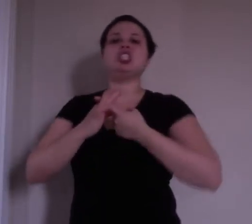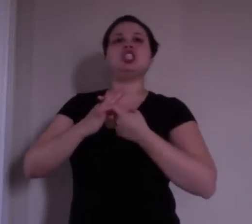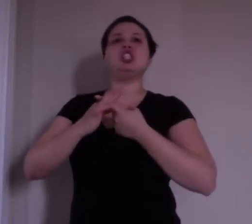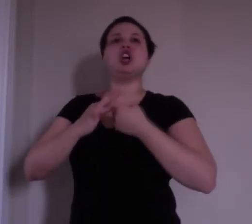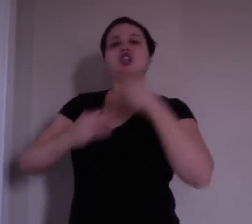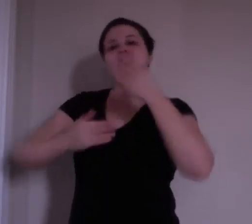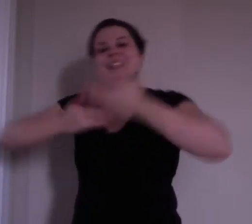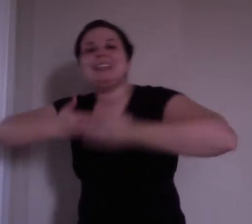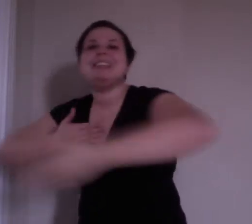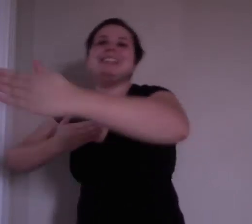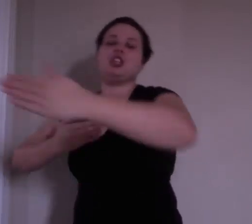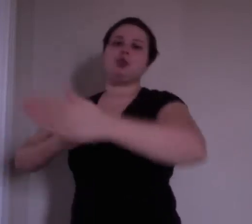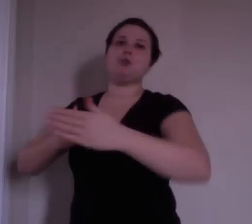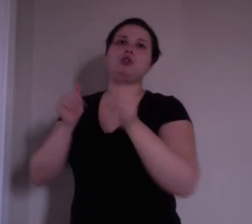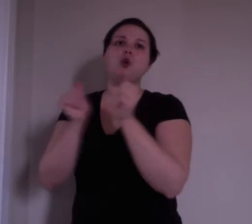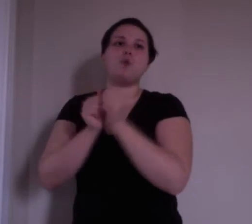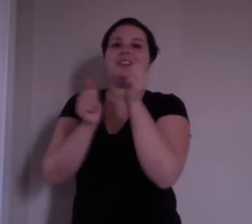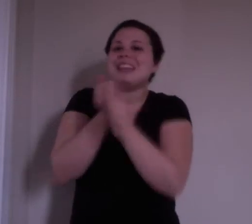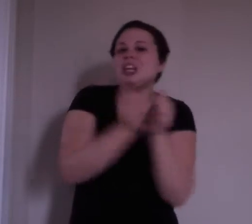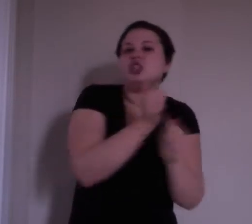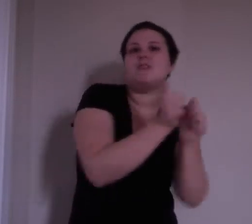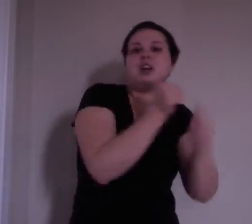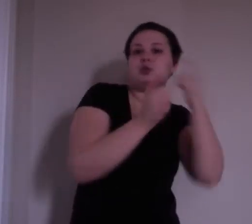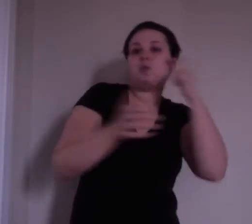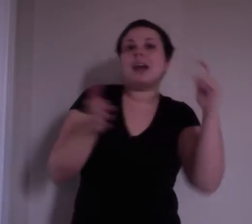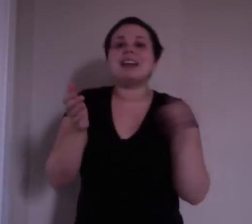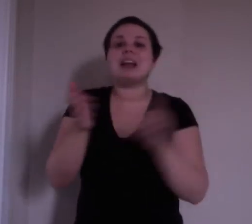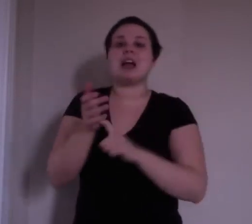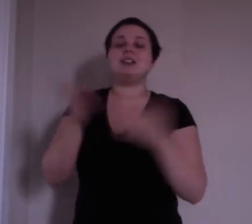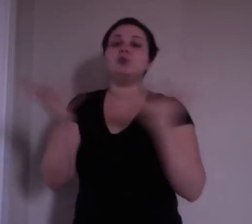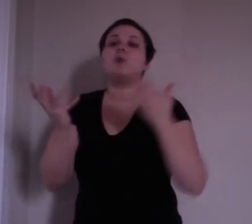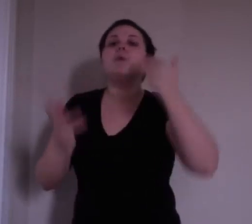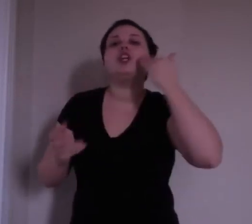of us recognizing what we know is true